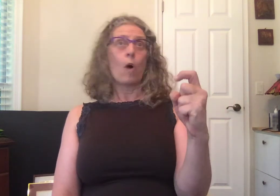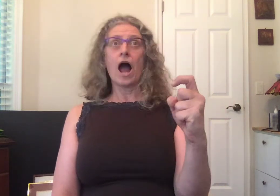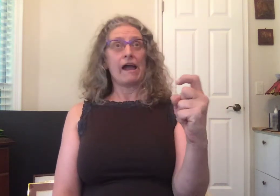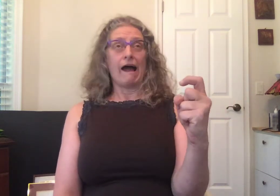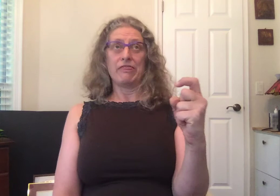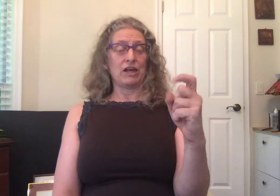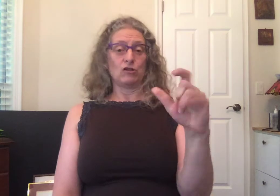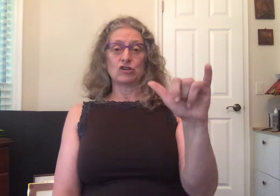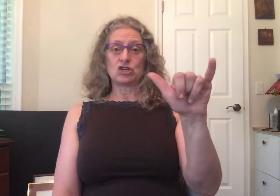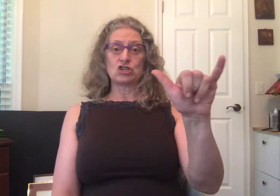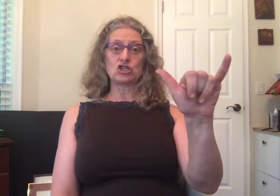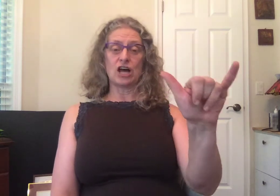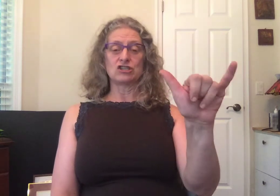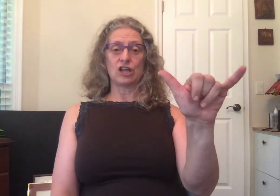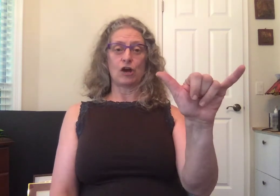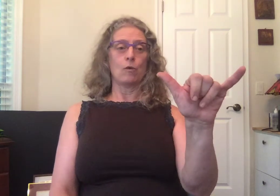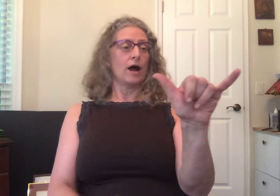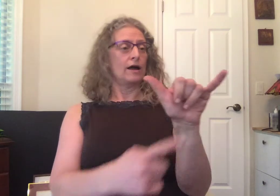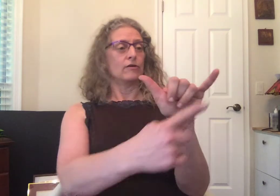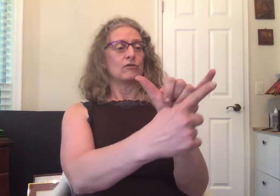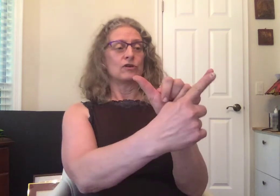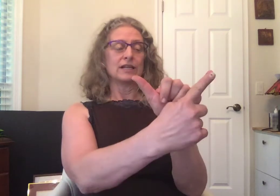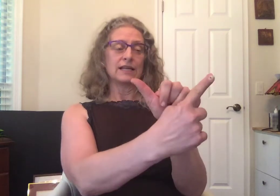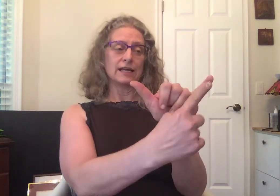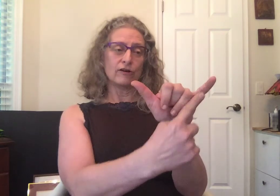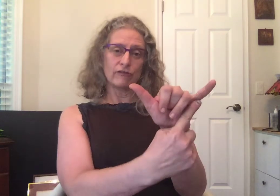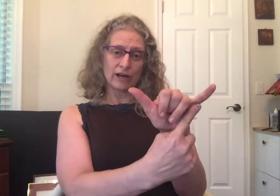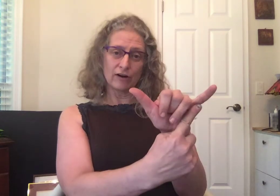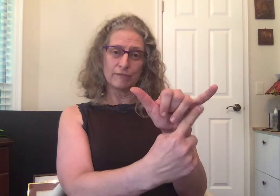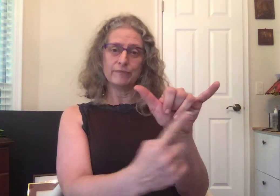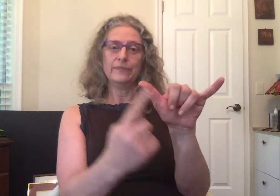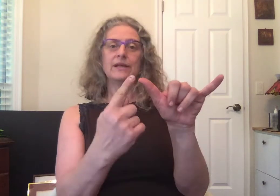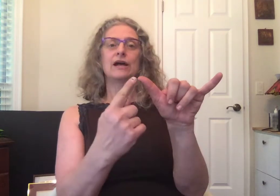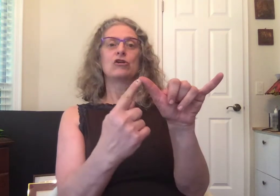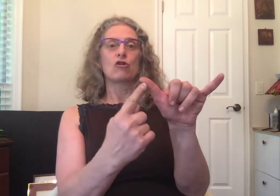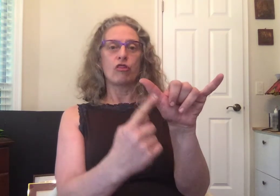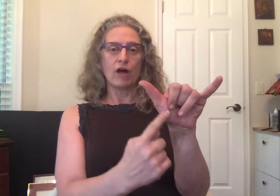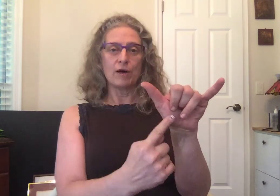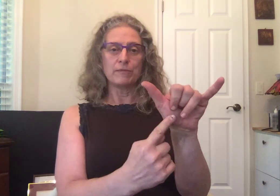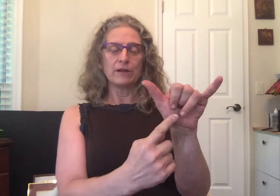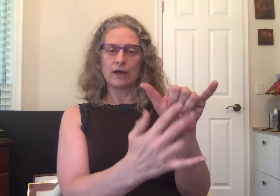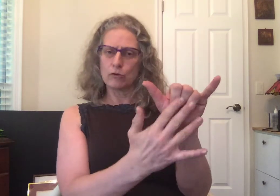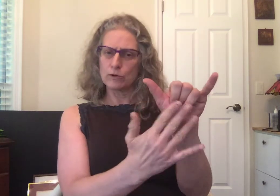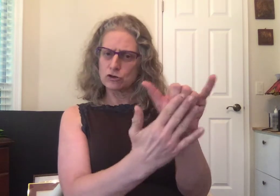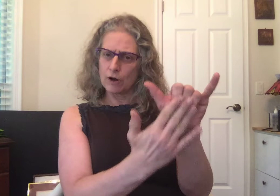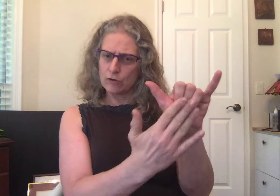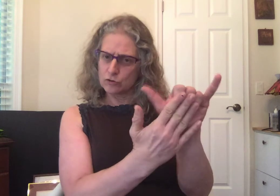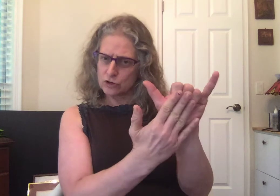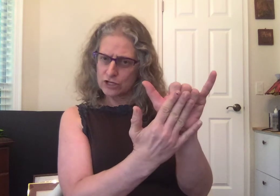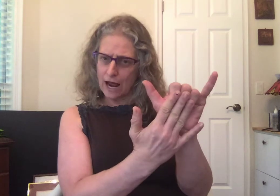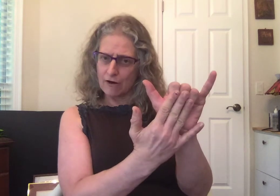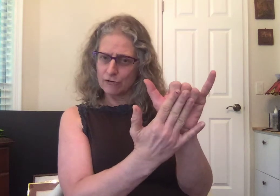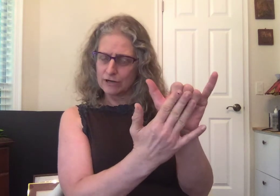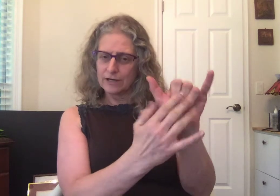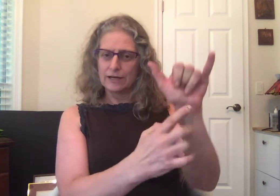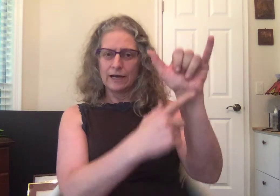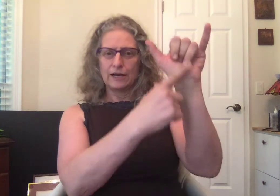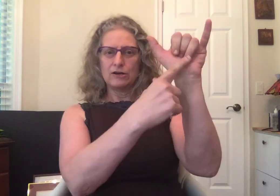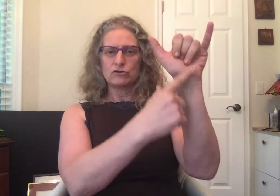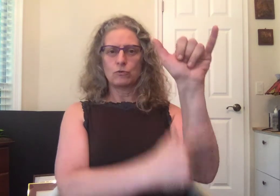Y, I think, looks just like a Y. You have your little finger and your thumb, and the other ones are all squished down. And here's the Y.